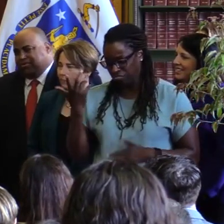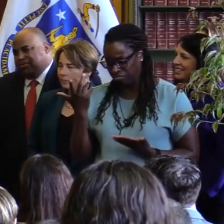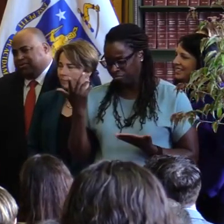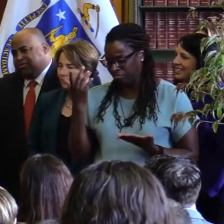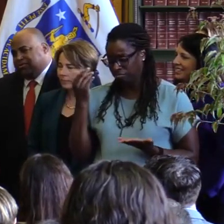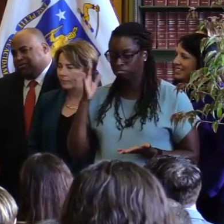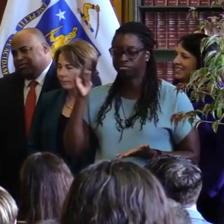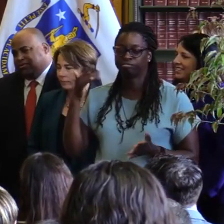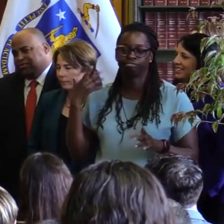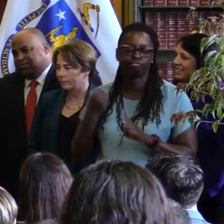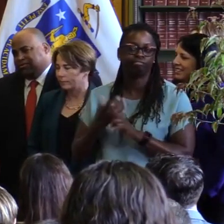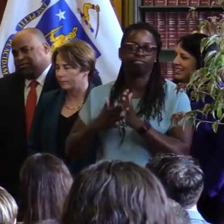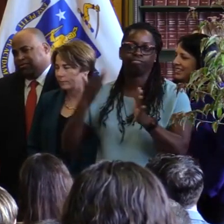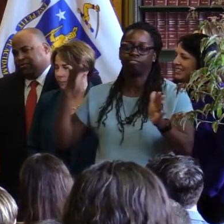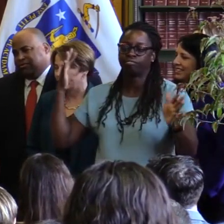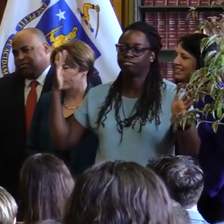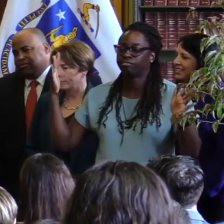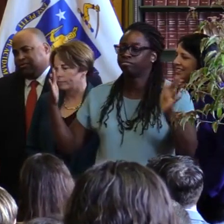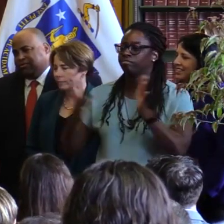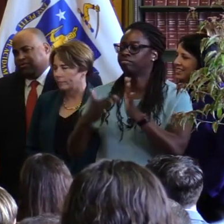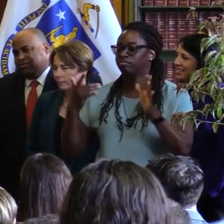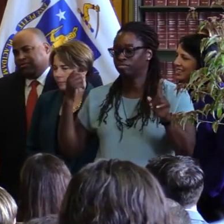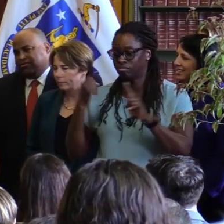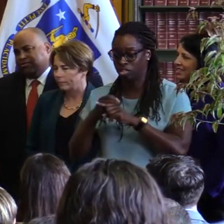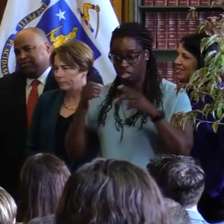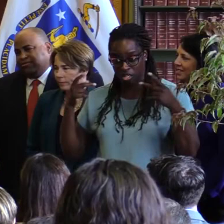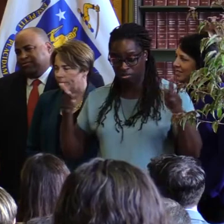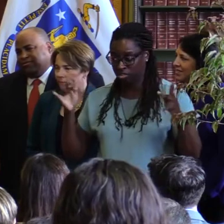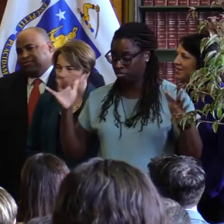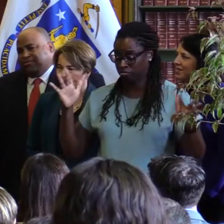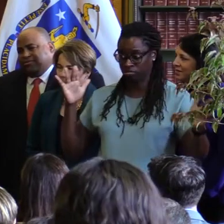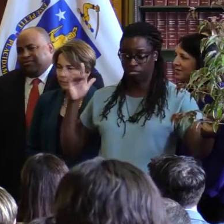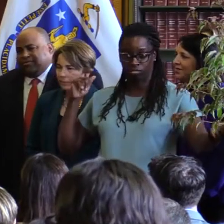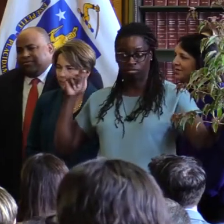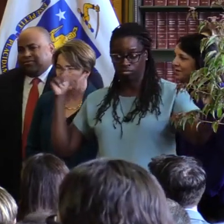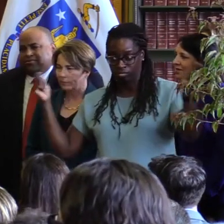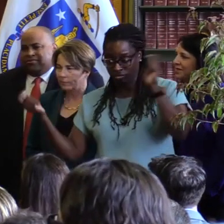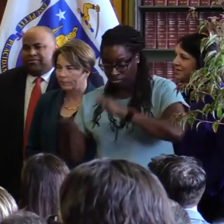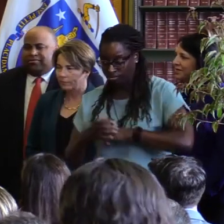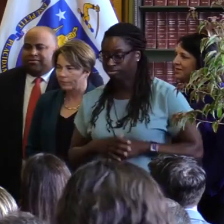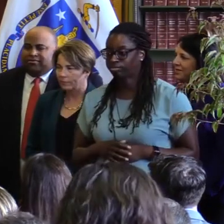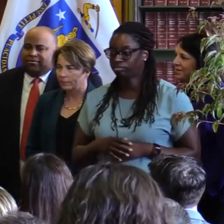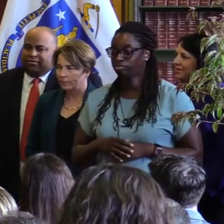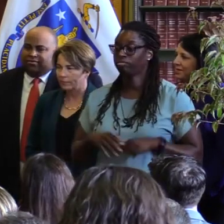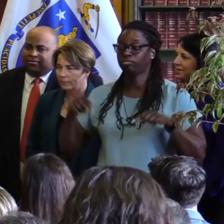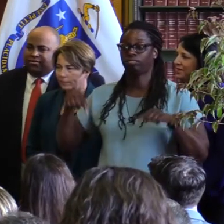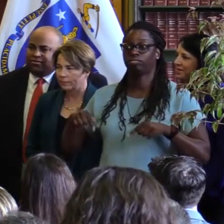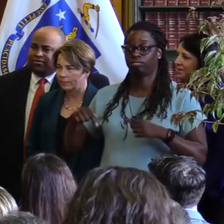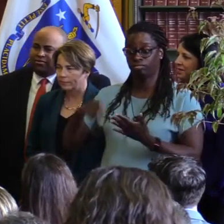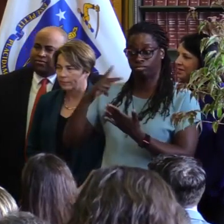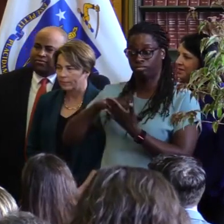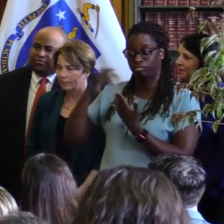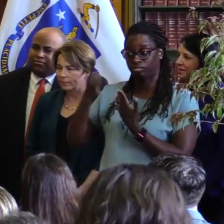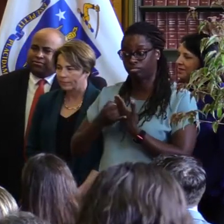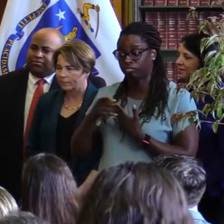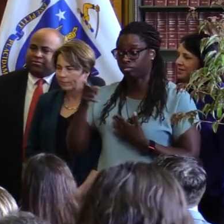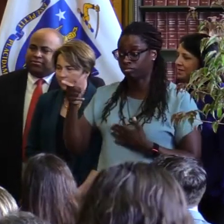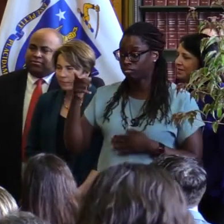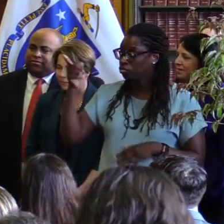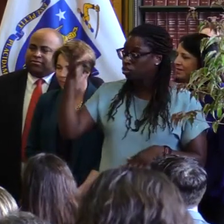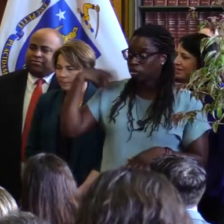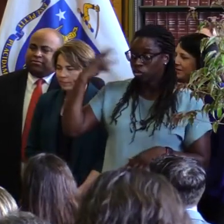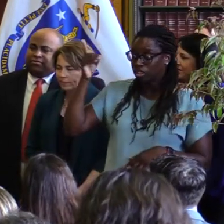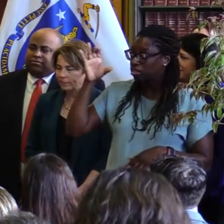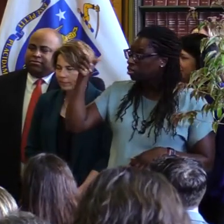for transformation at the size and the level of this particular bank coupled with what's going on in Washington.